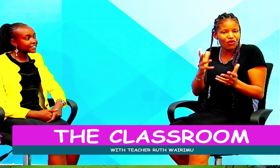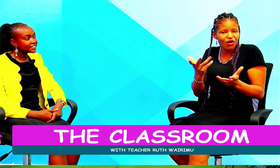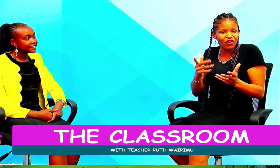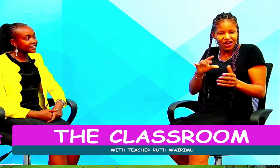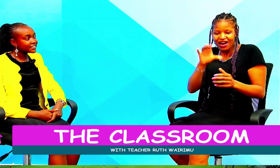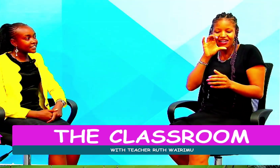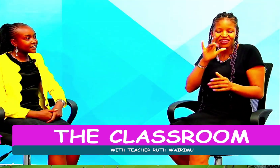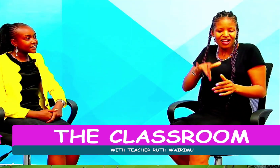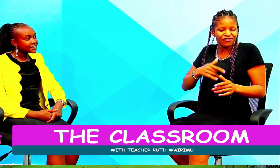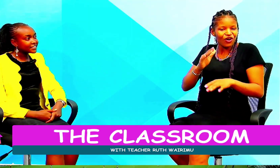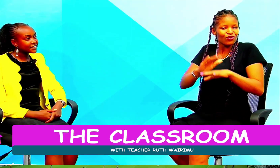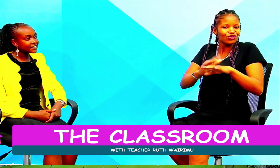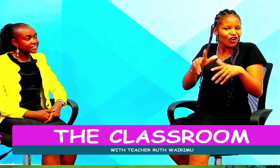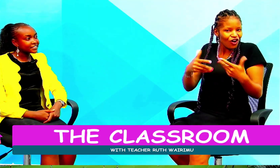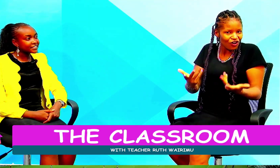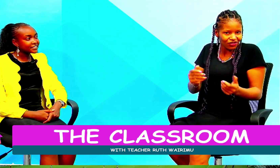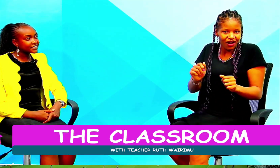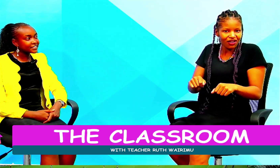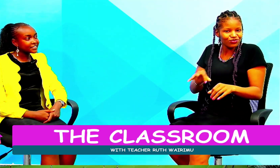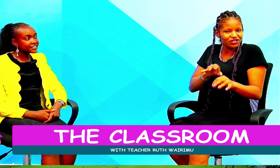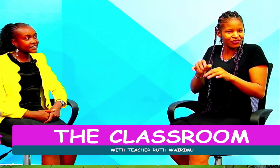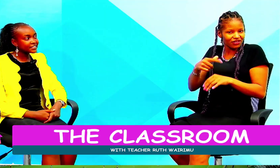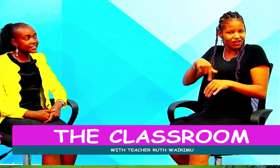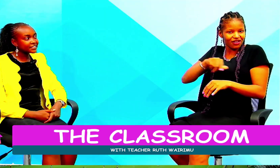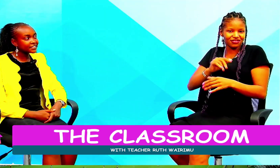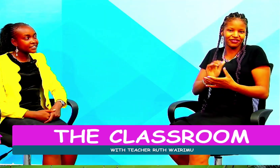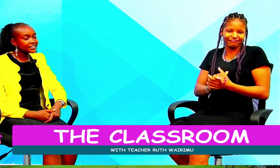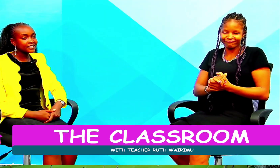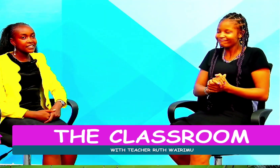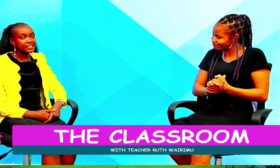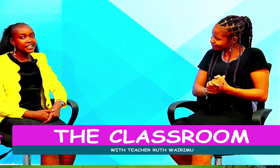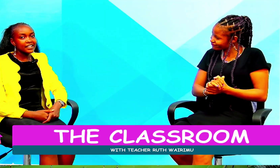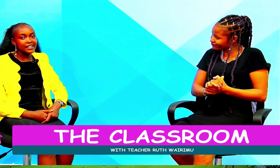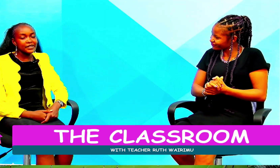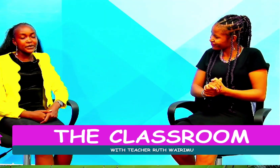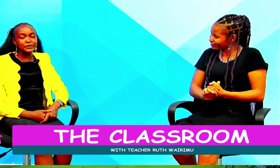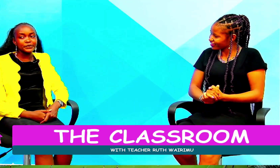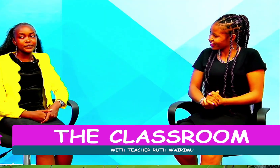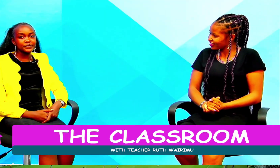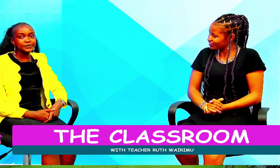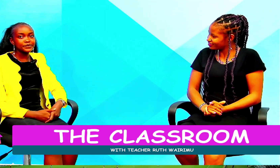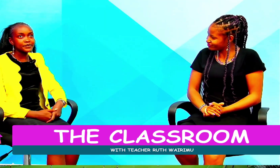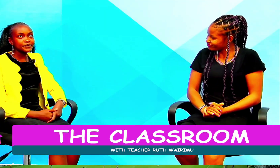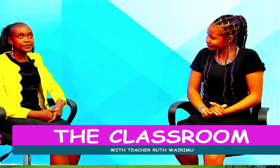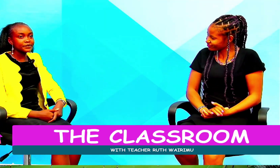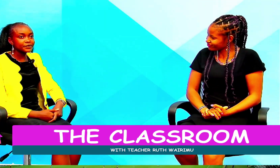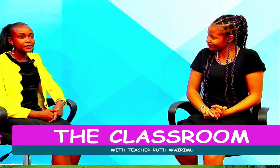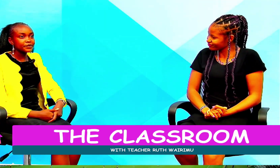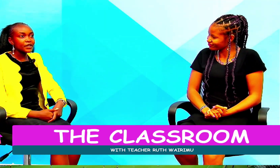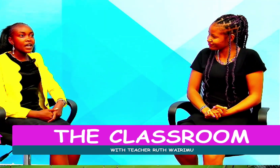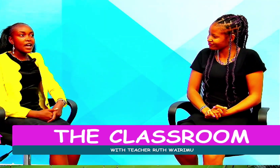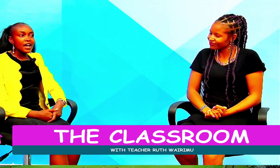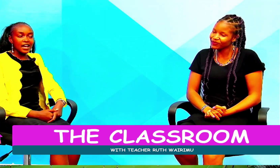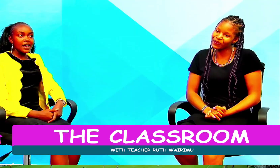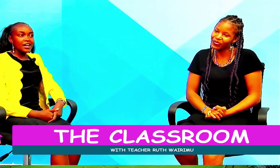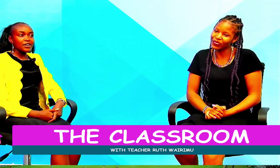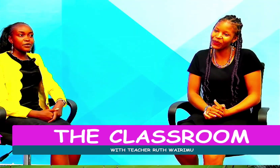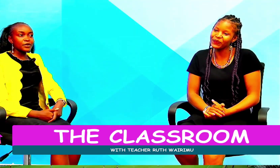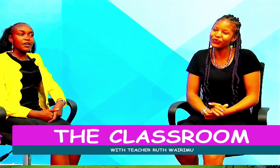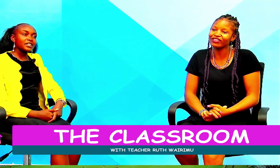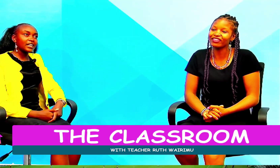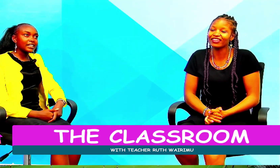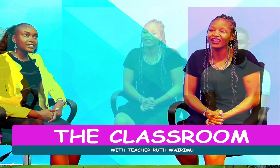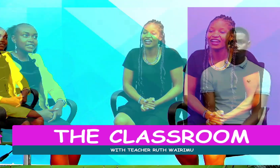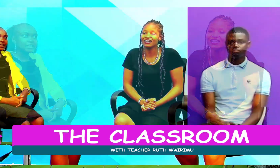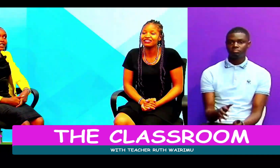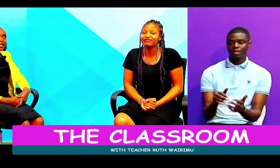interact. So right now, after you've learned sign language, please share with us, how does your cousin feel about that?